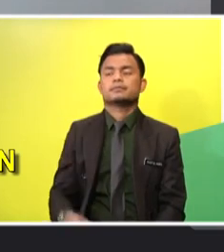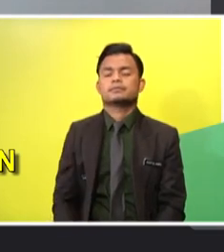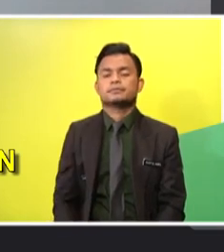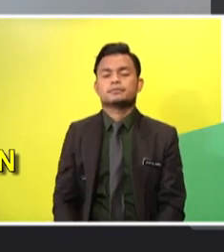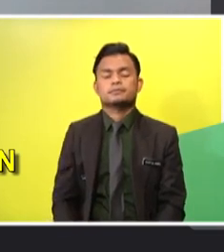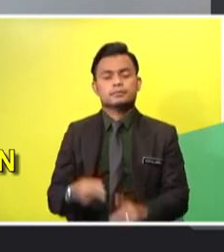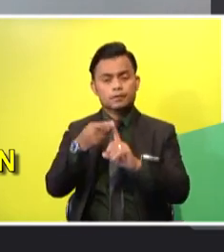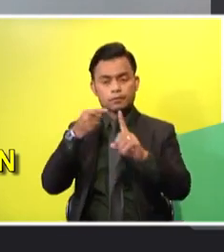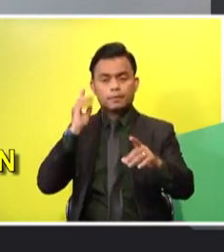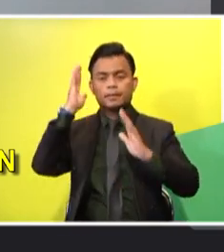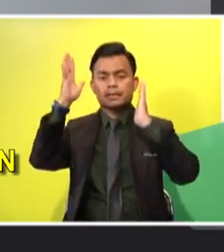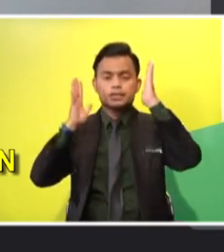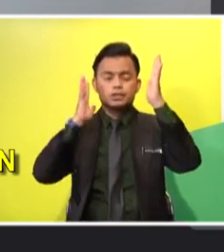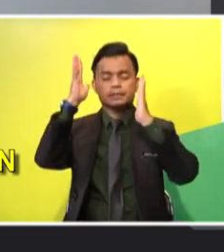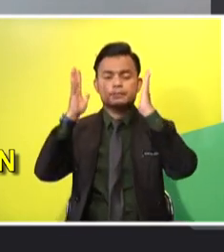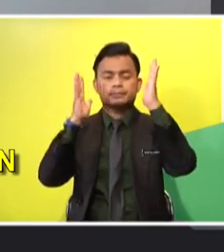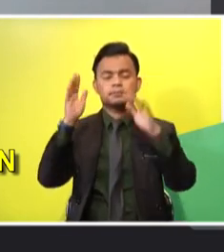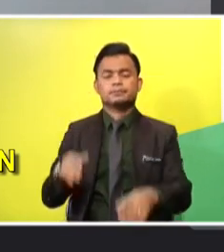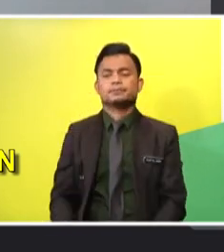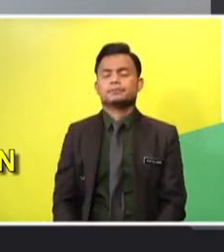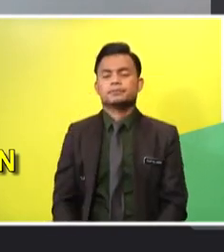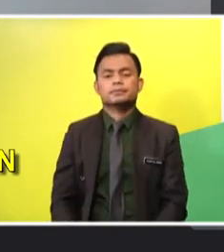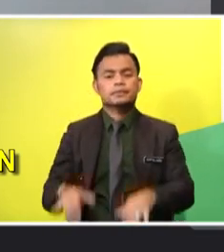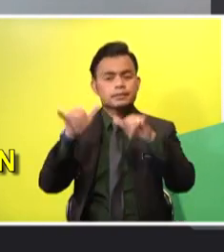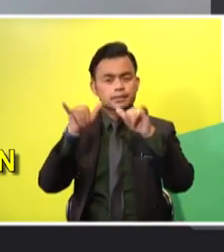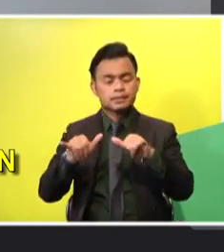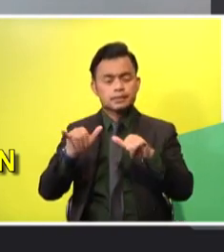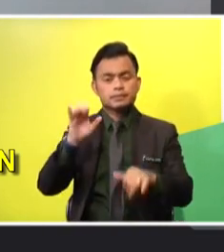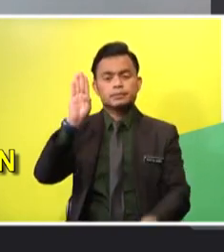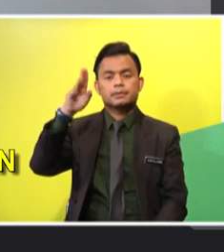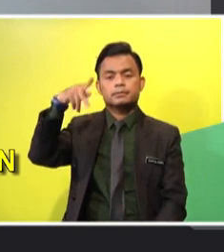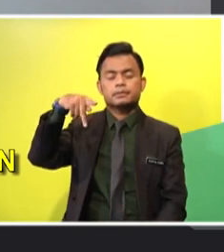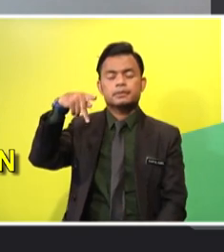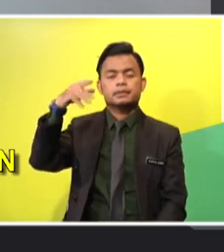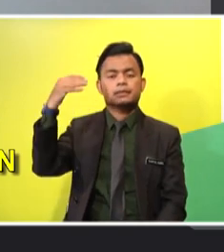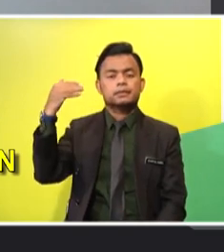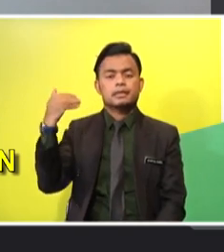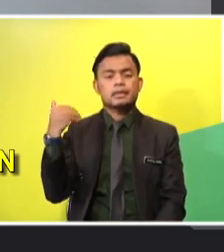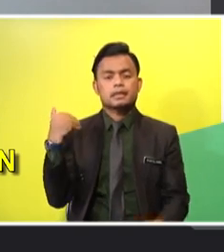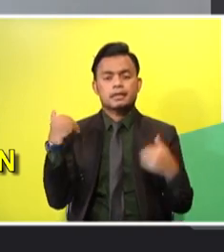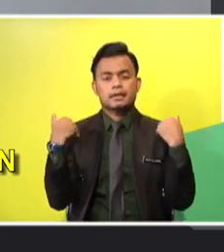Okay. I'm from Malaysia. I live in BP. I have